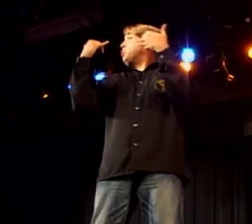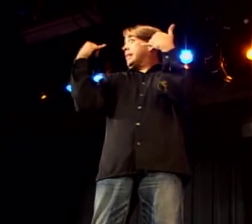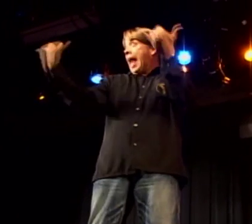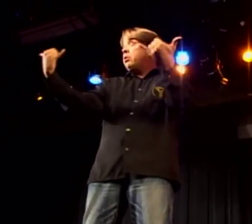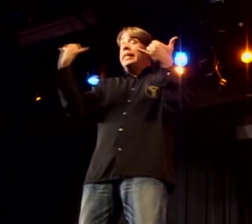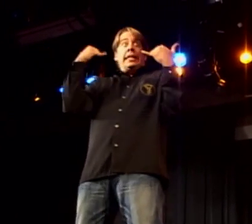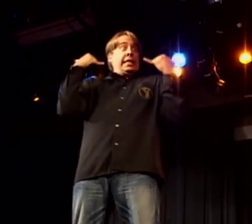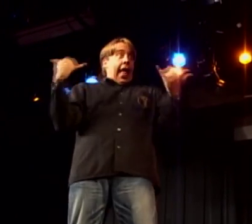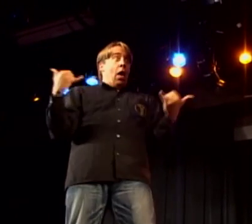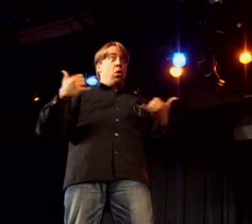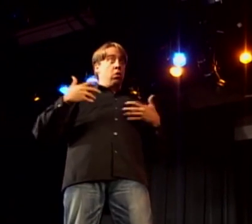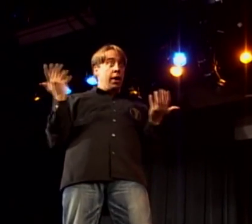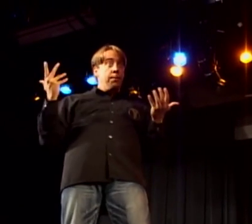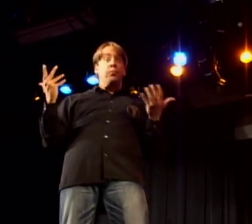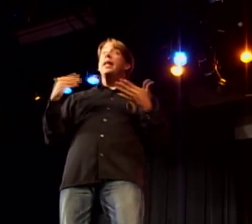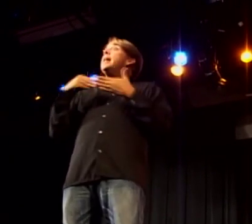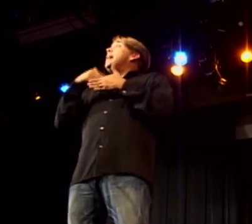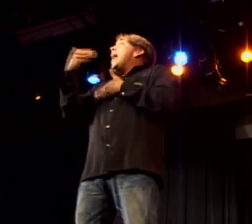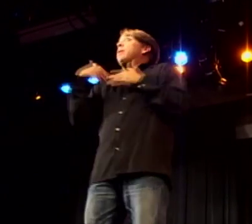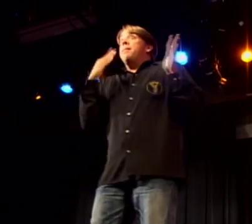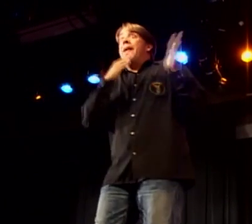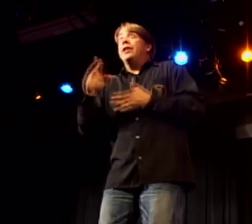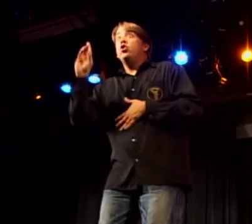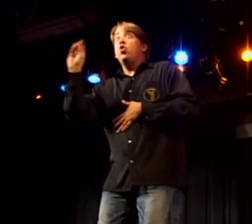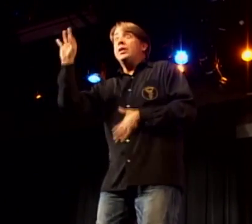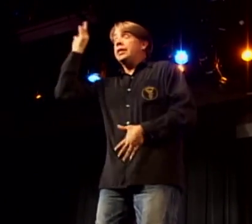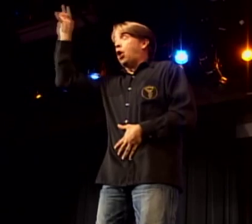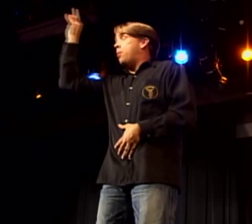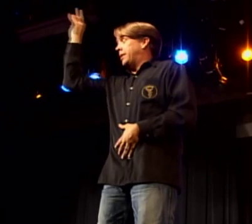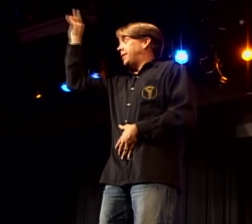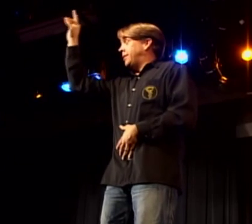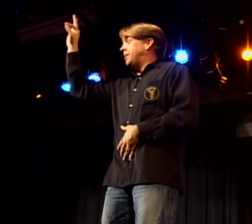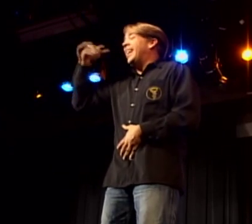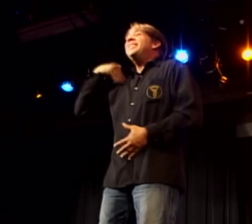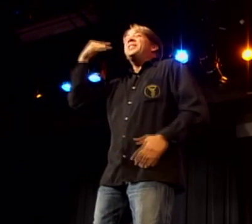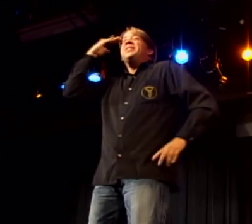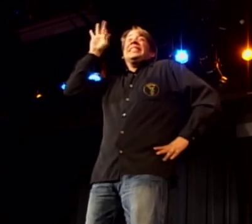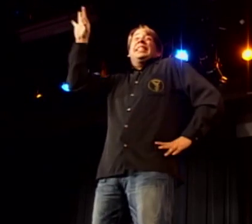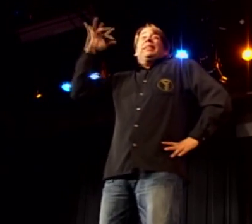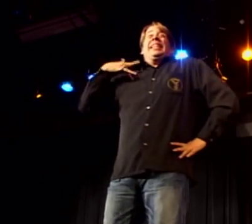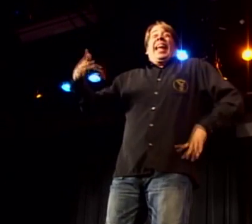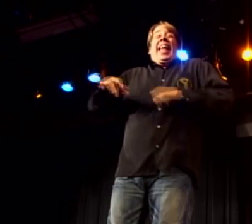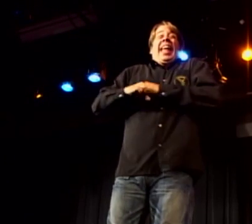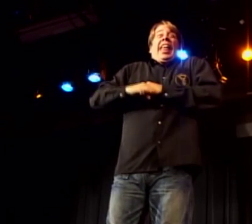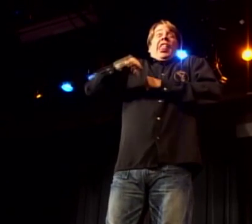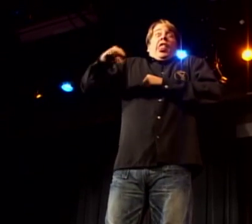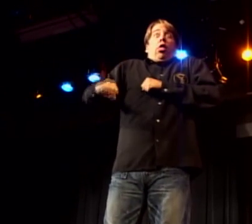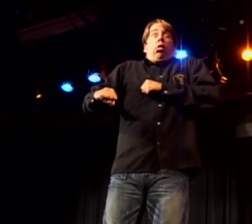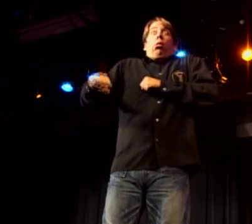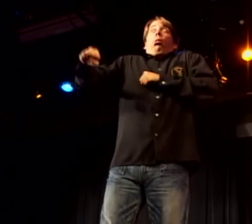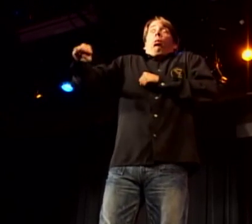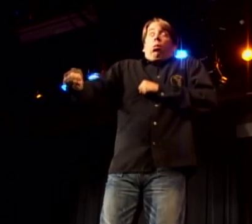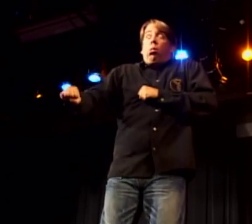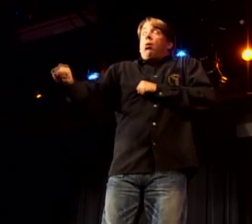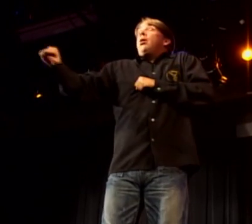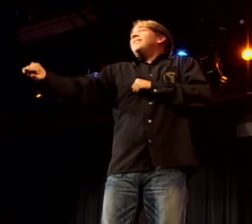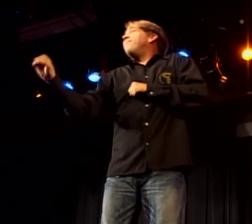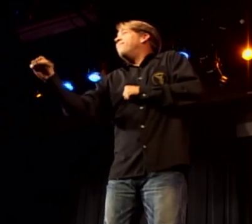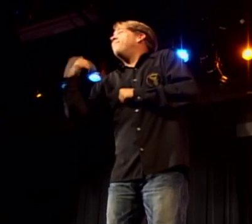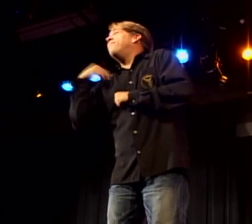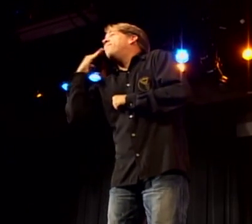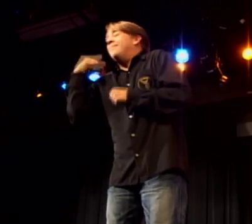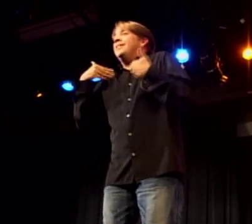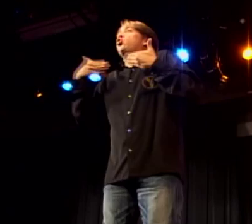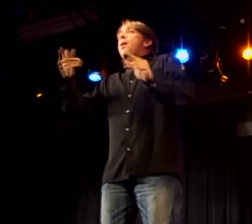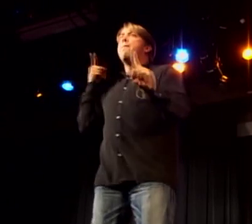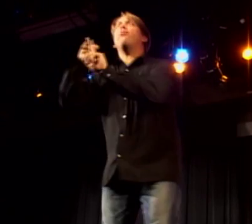Okay, now, the next thing that we're going to do is the sermon, okay? Now, I know the sermon tends to go on for quite a while and everything, and yes, I'm going